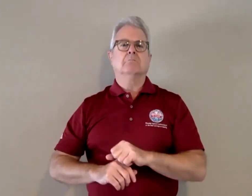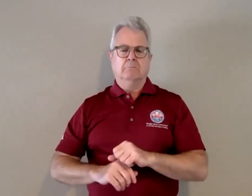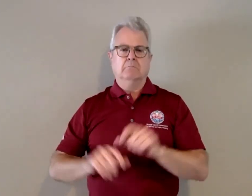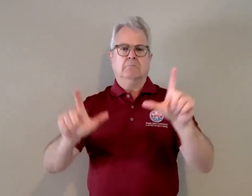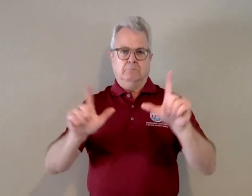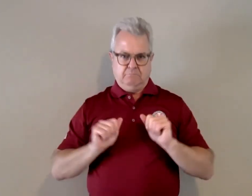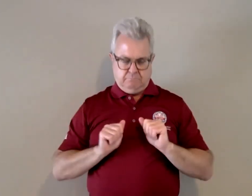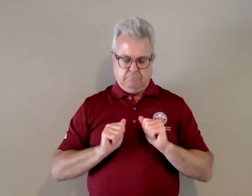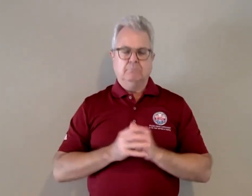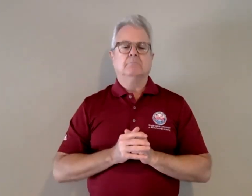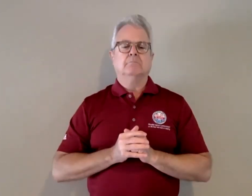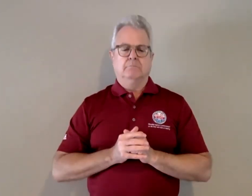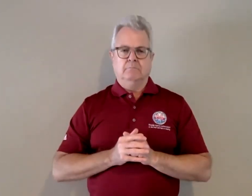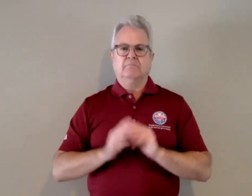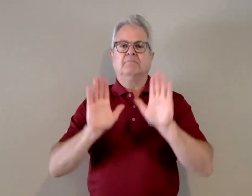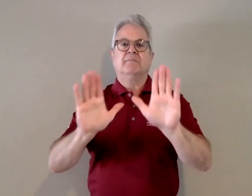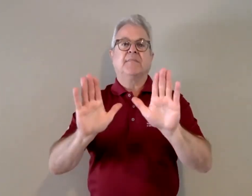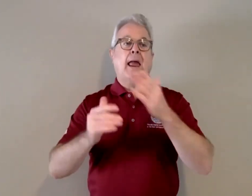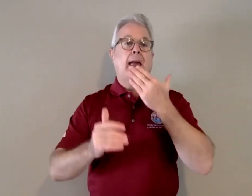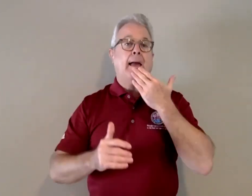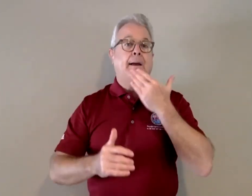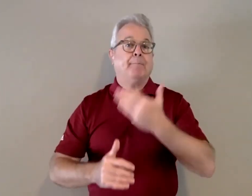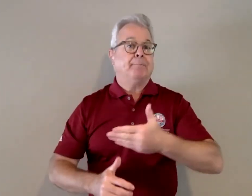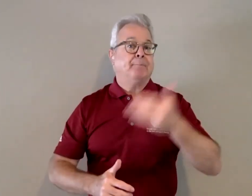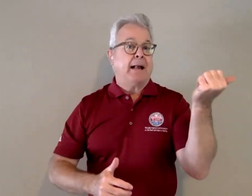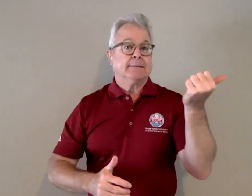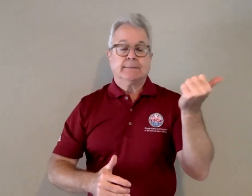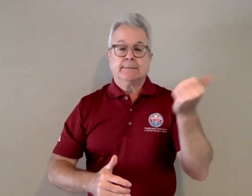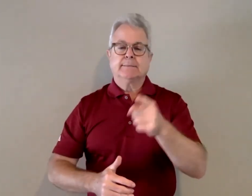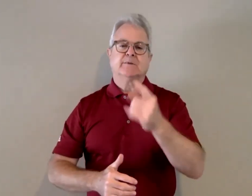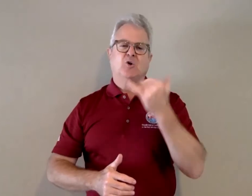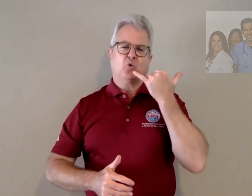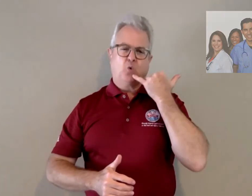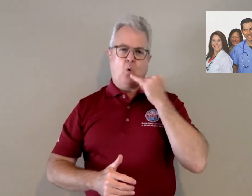visual that will give you a better understanding of what those groups are.